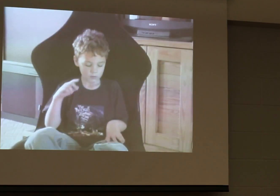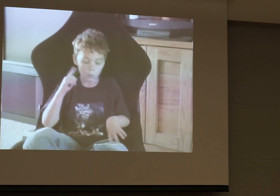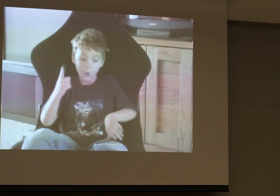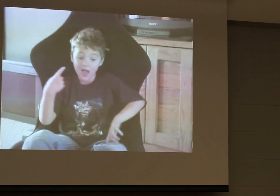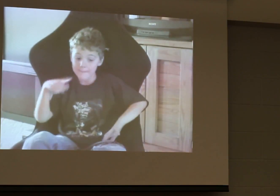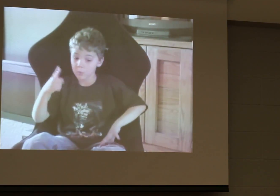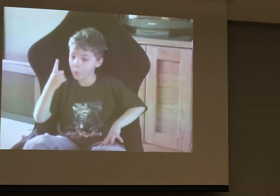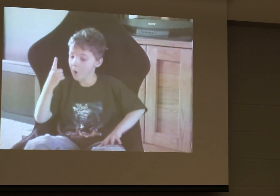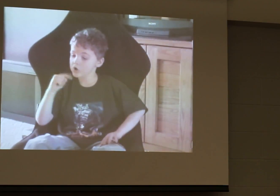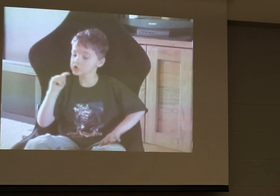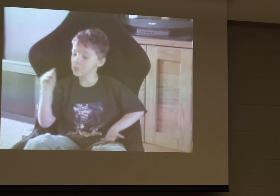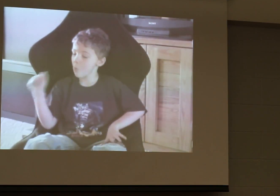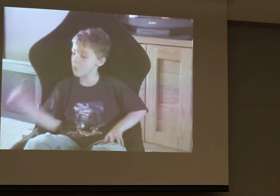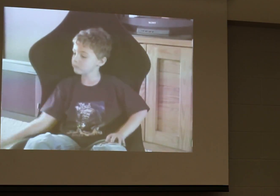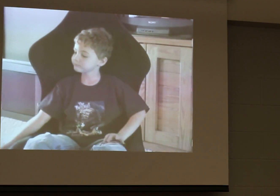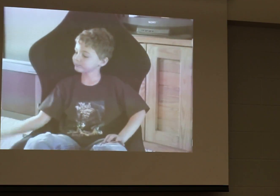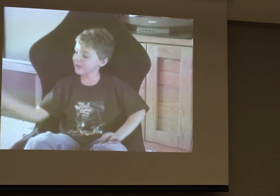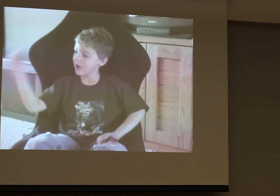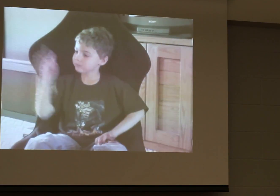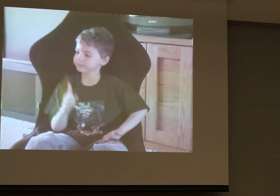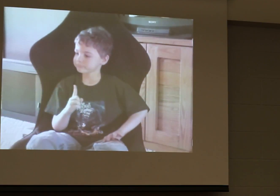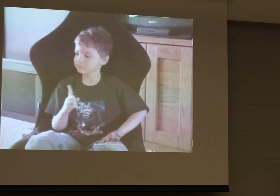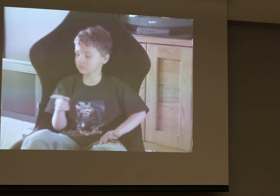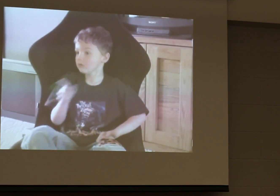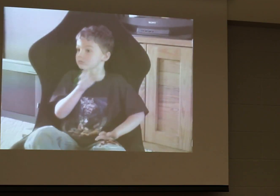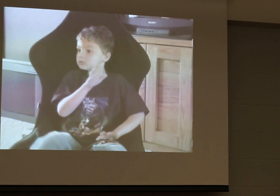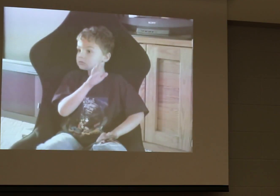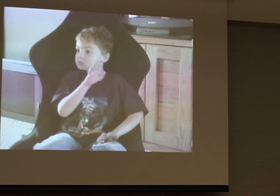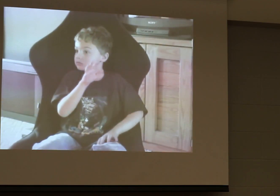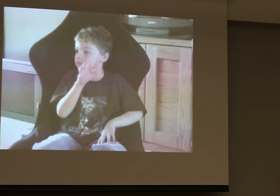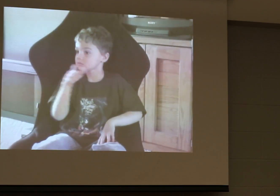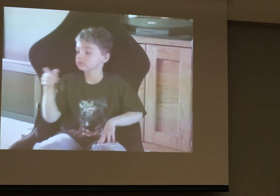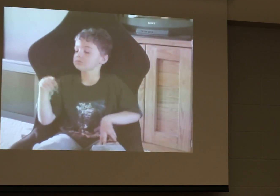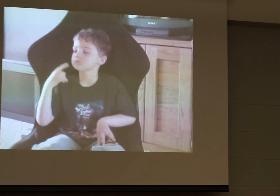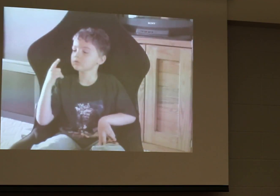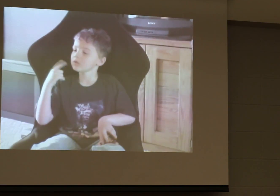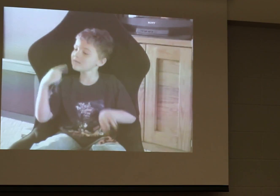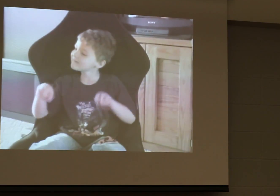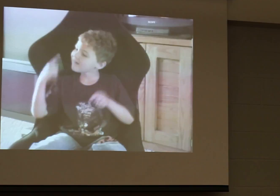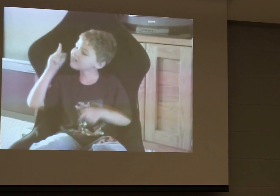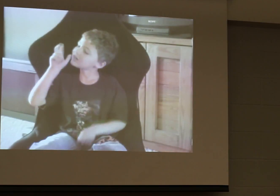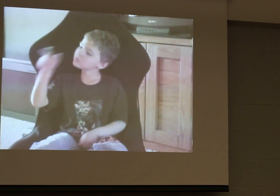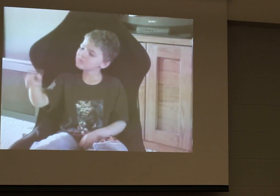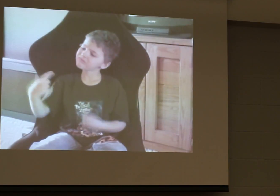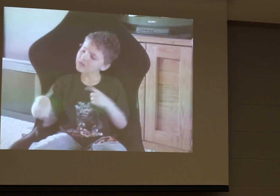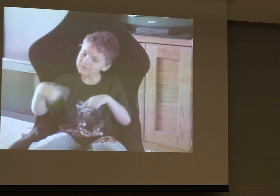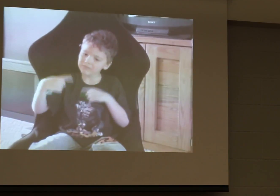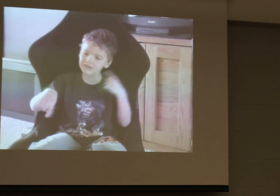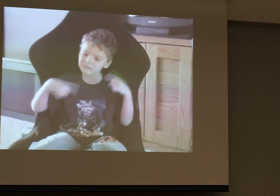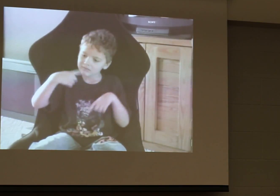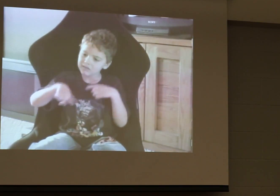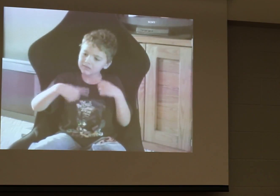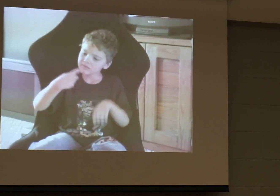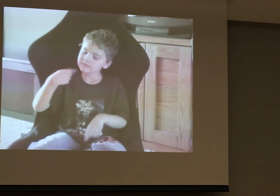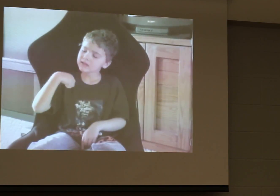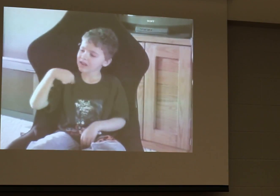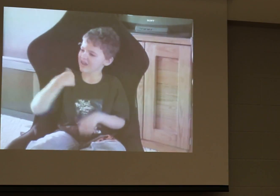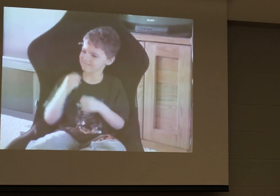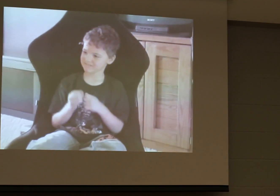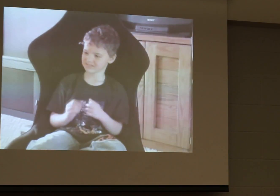mine." There was this one toad who came along and scared the three frogs.